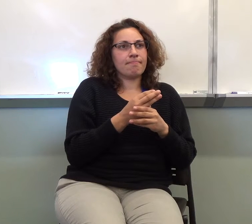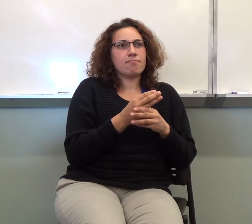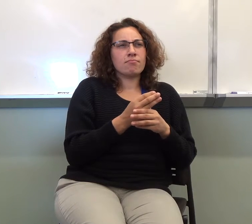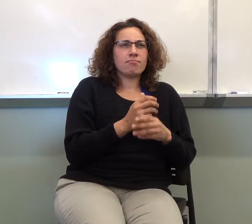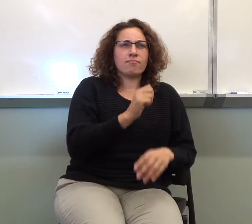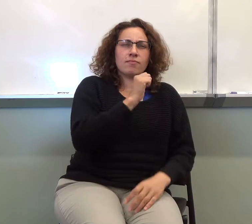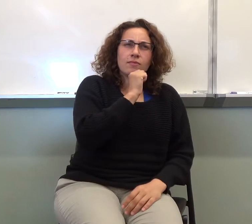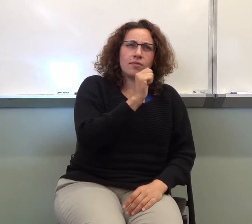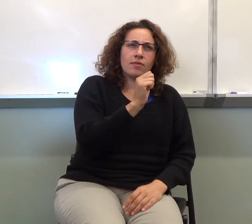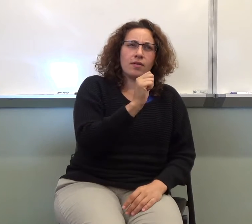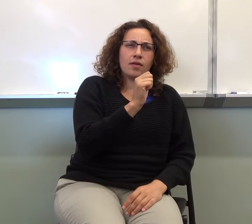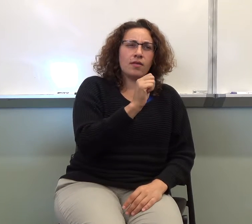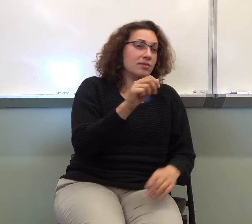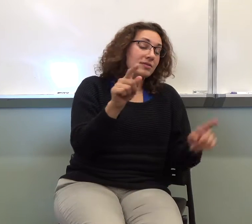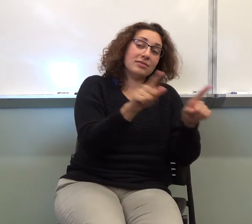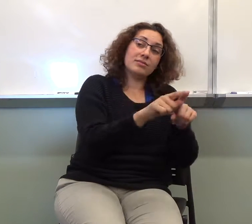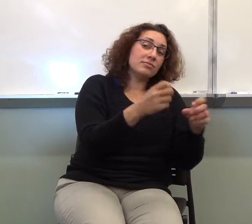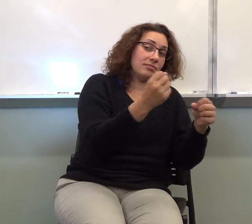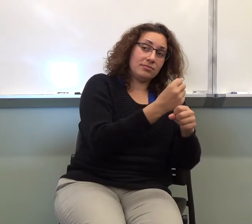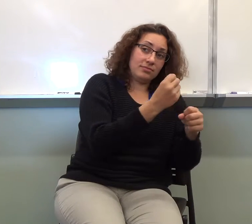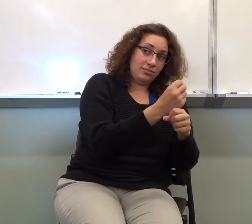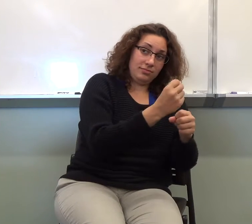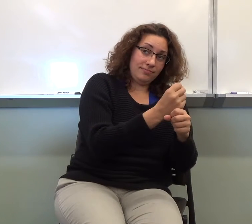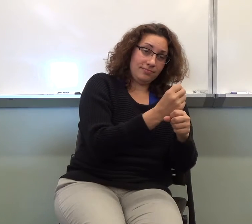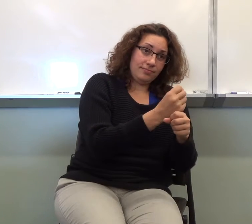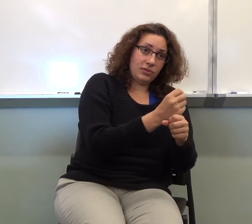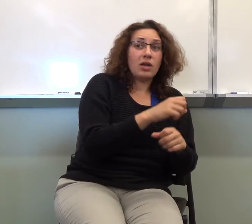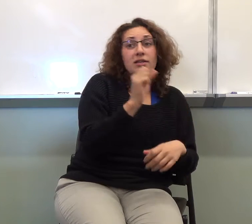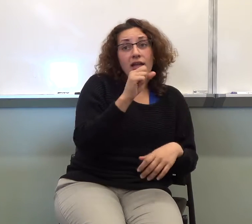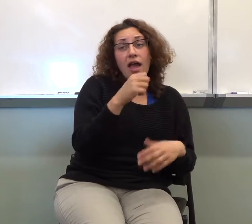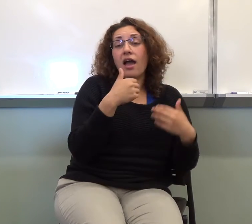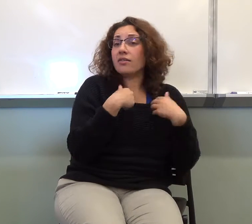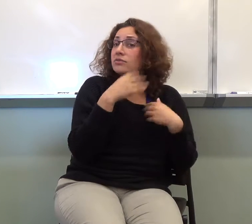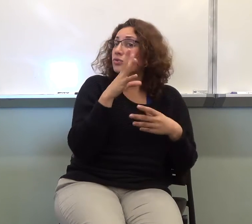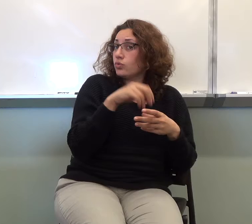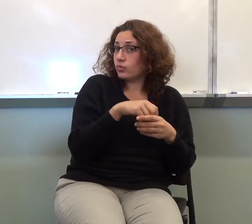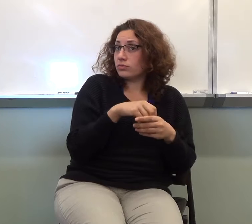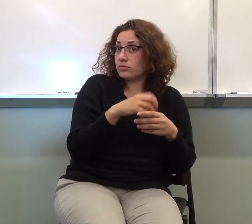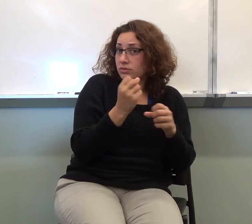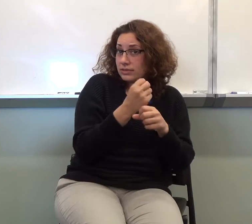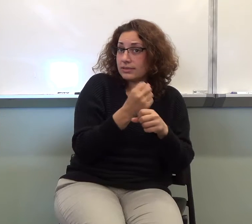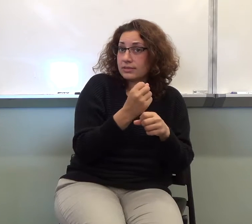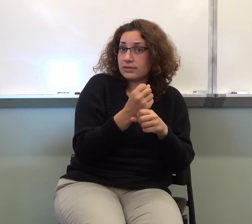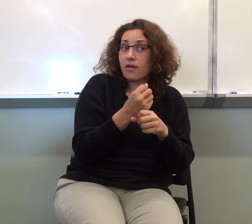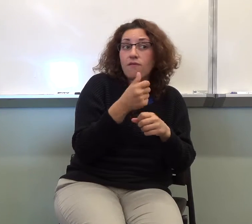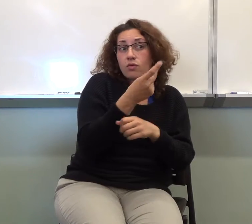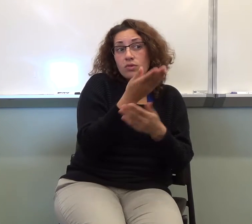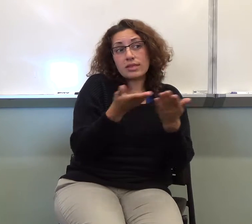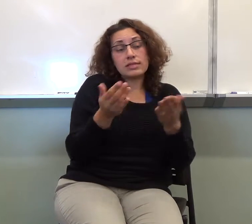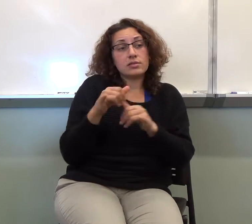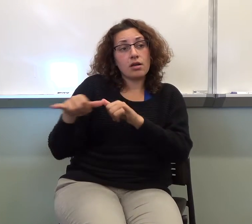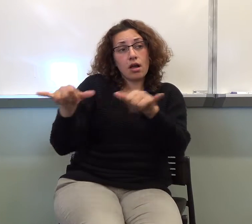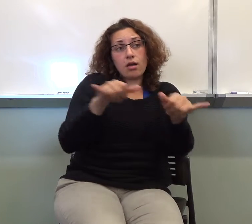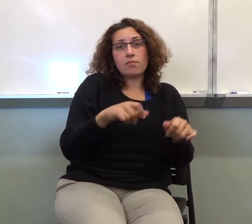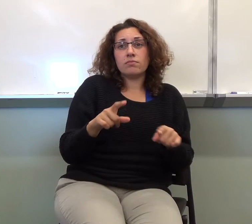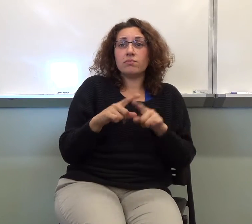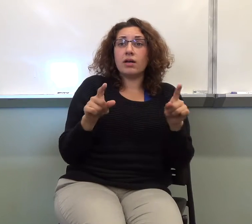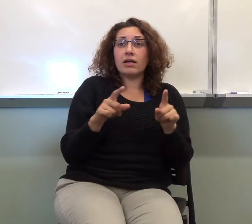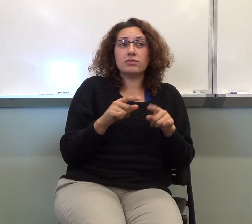actually statistics, even though it does have some things in common with statistics. If you take a stat course here, you'll get